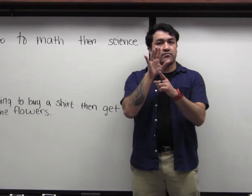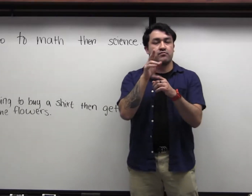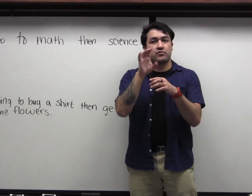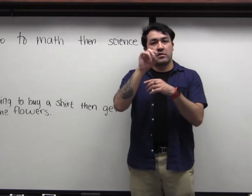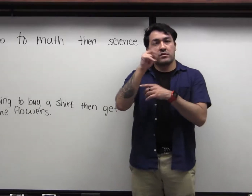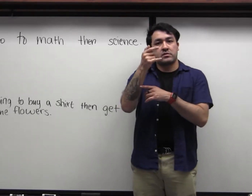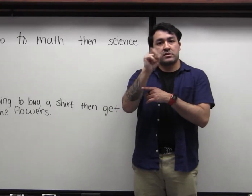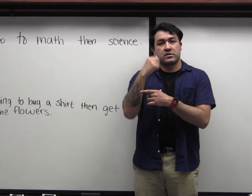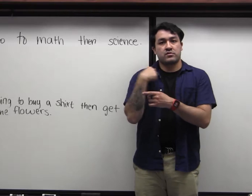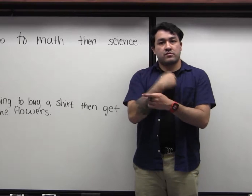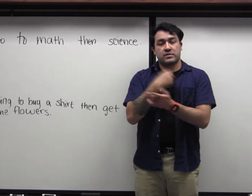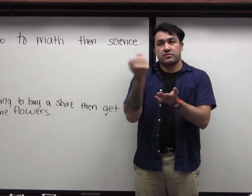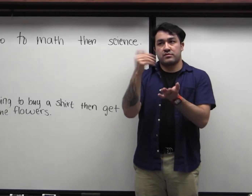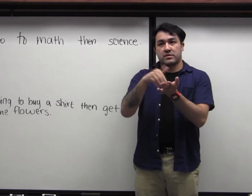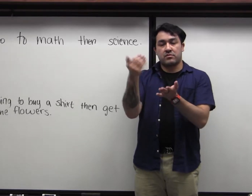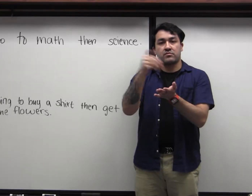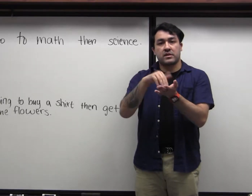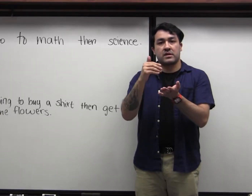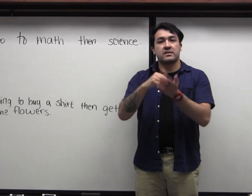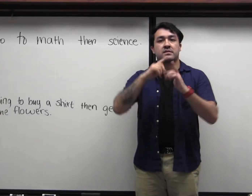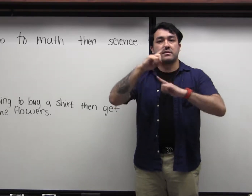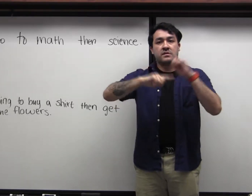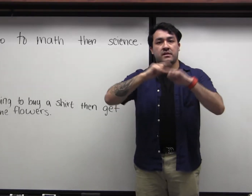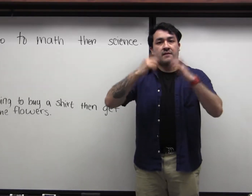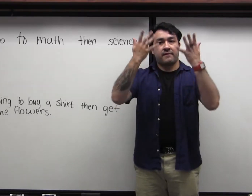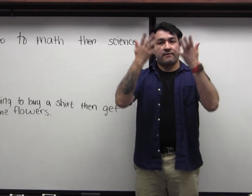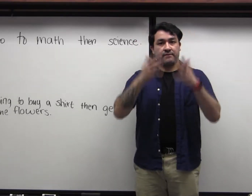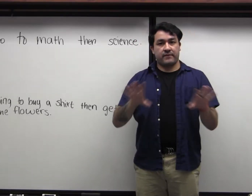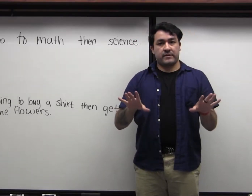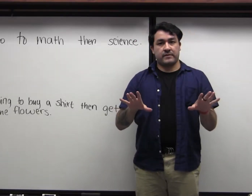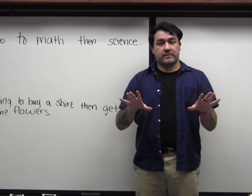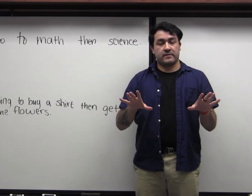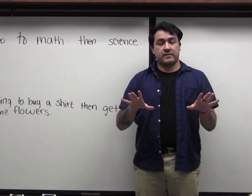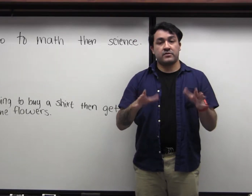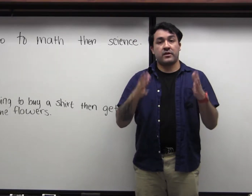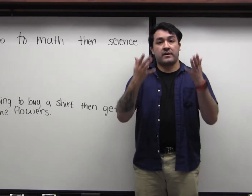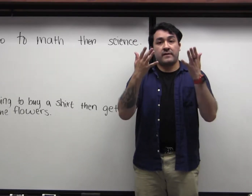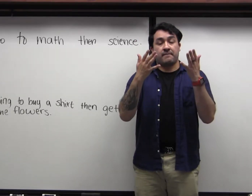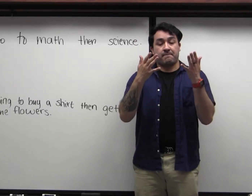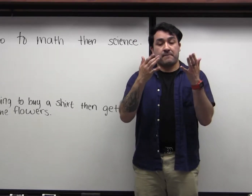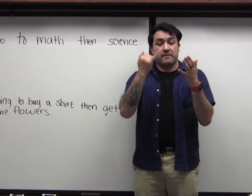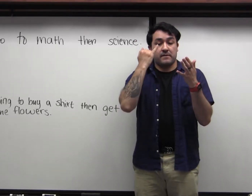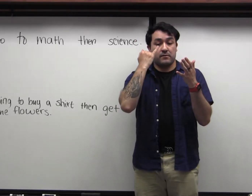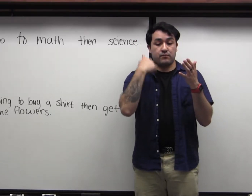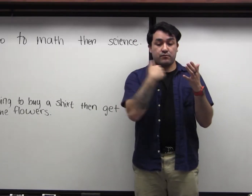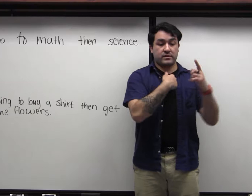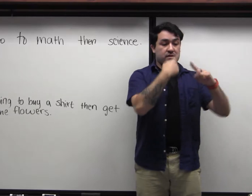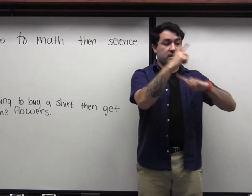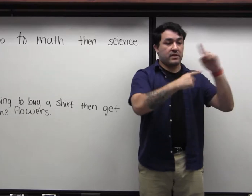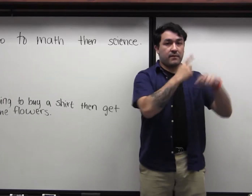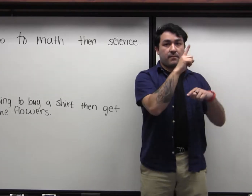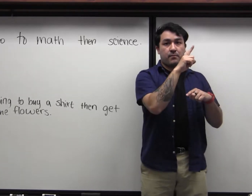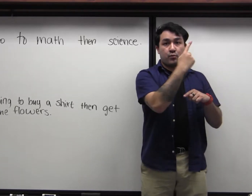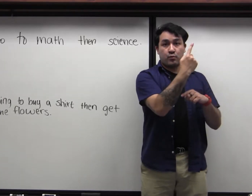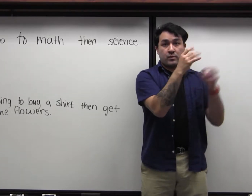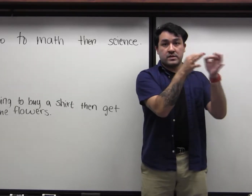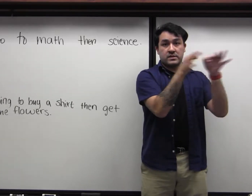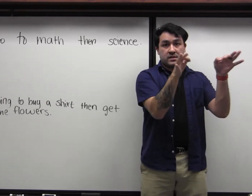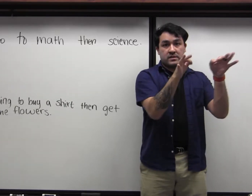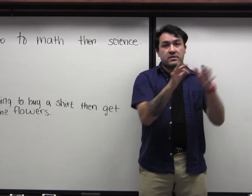um, And so one of the conjunctions that we use again over and over in ASL is the conjunction of finish. So we have